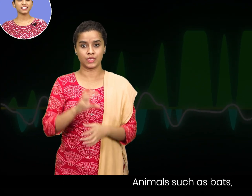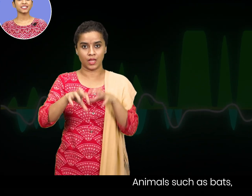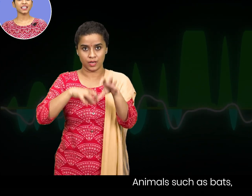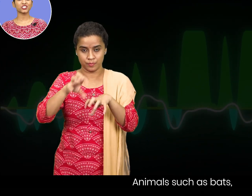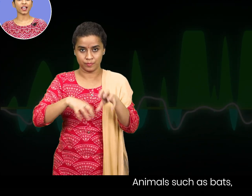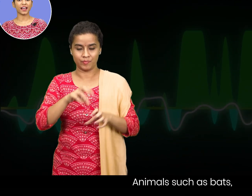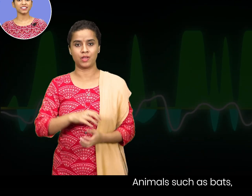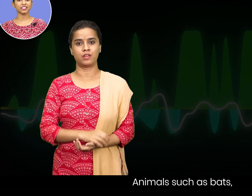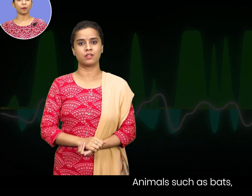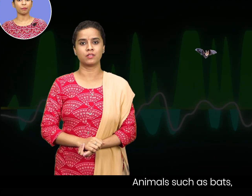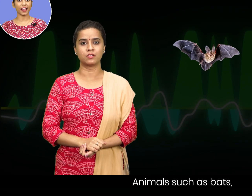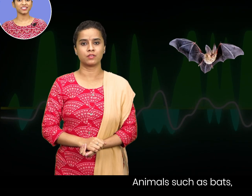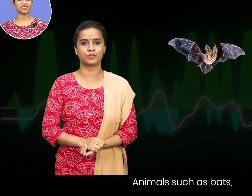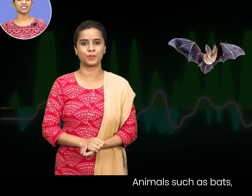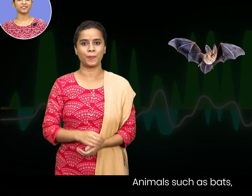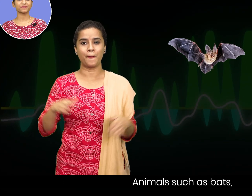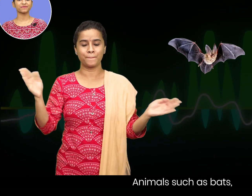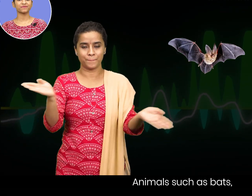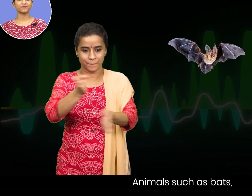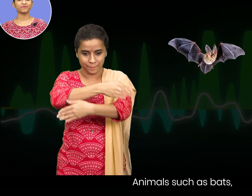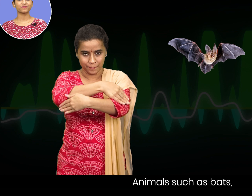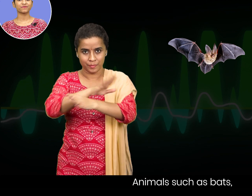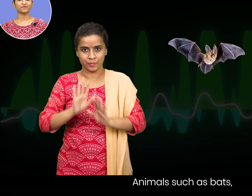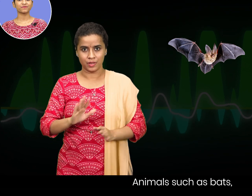Animals such as bats,